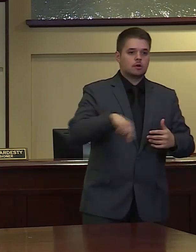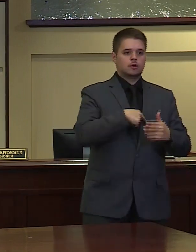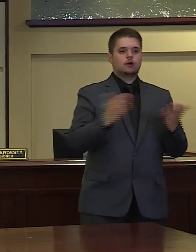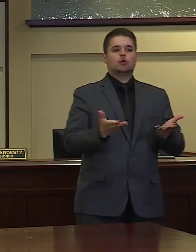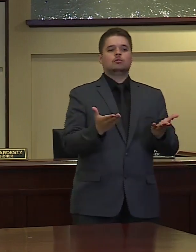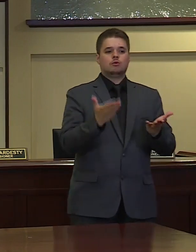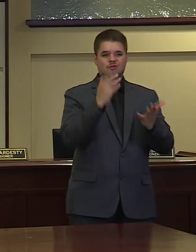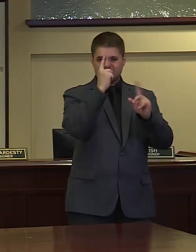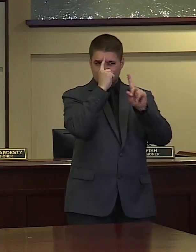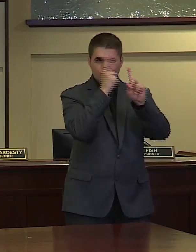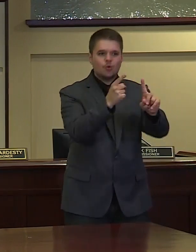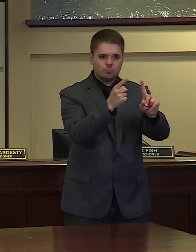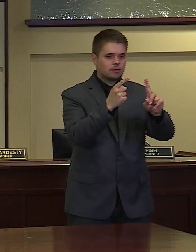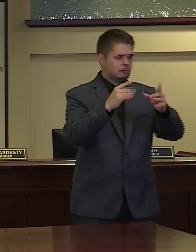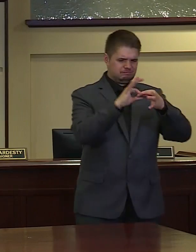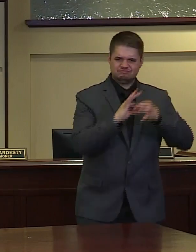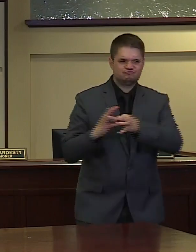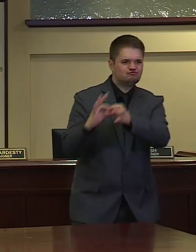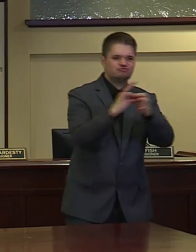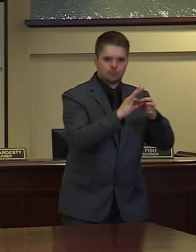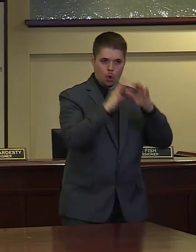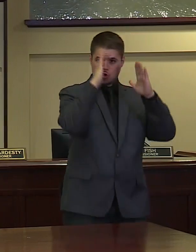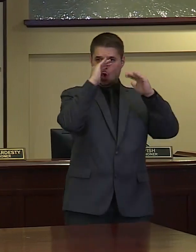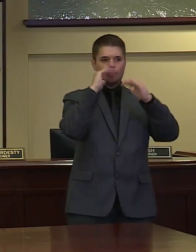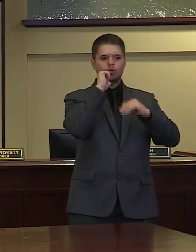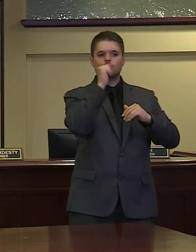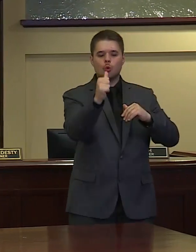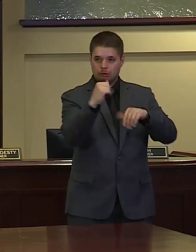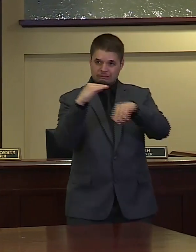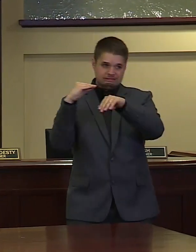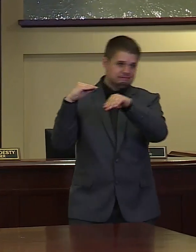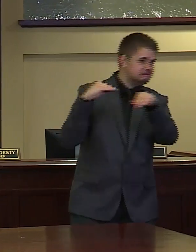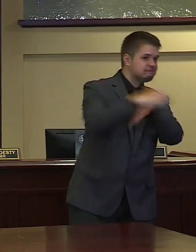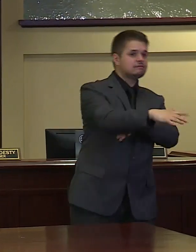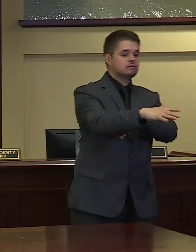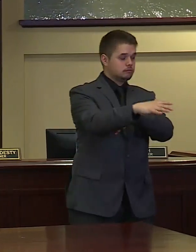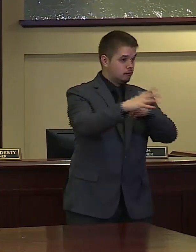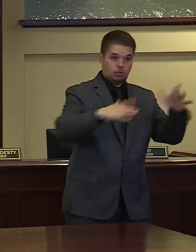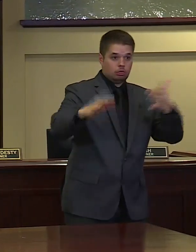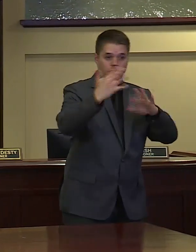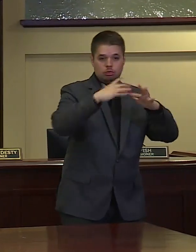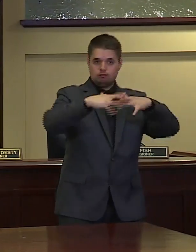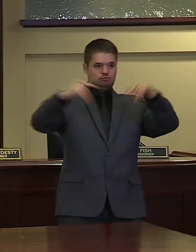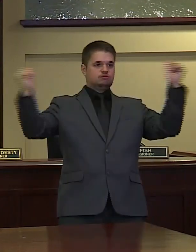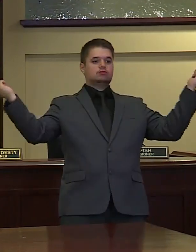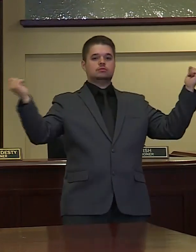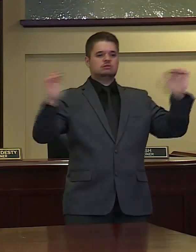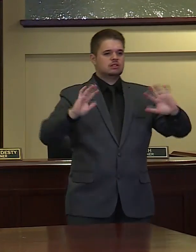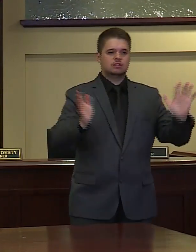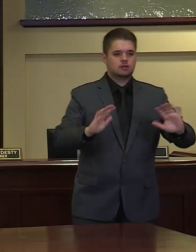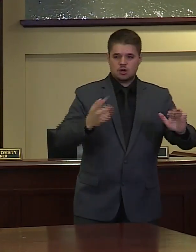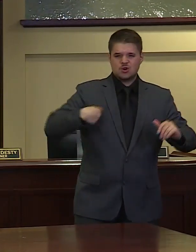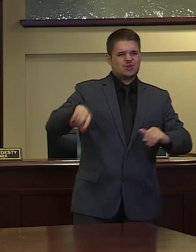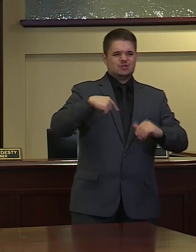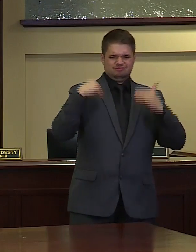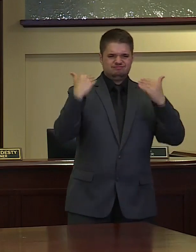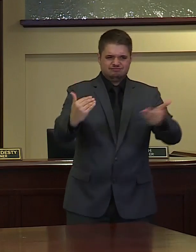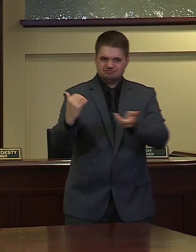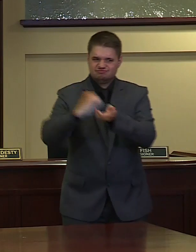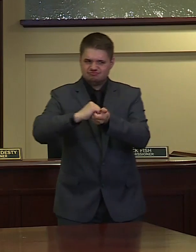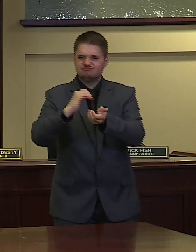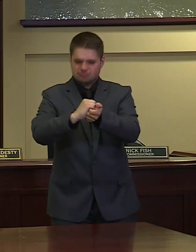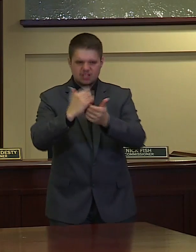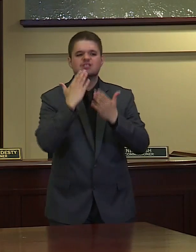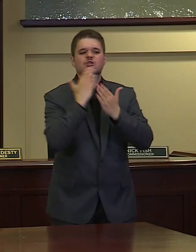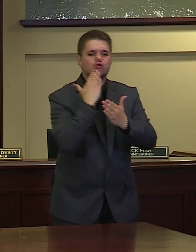Your relationships with us matter, and we hope this has not marred your commitment to our city. Our partner agencies are providing much needed and appreciated mutual aid